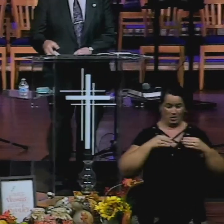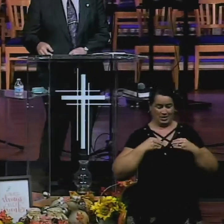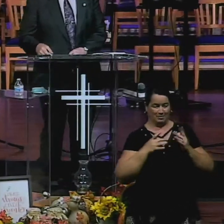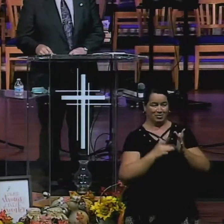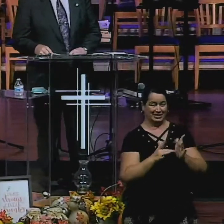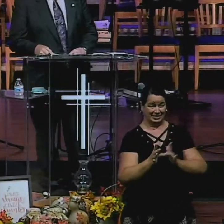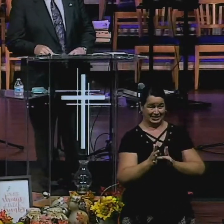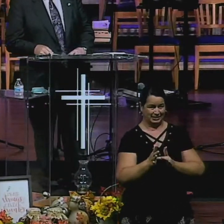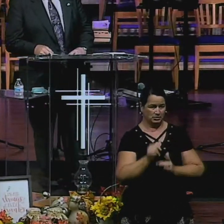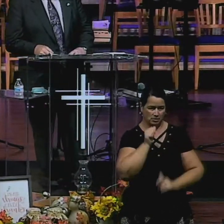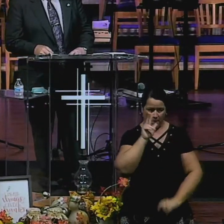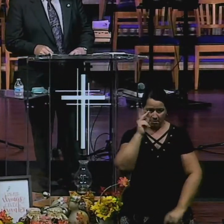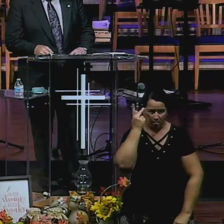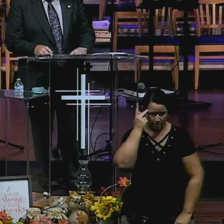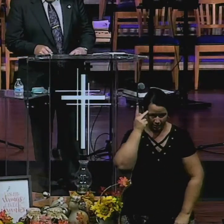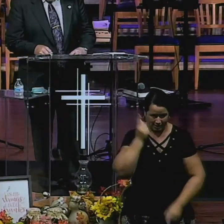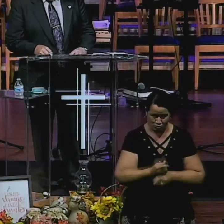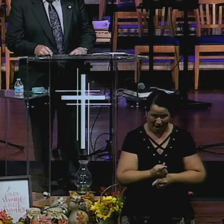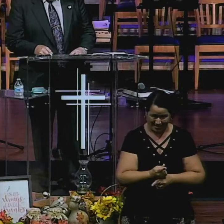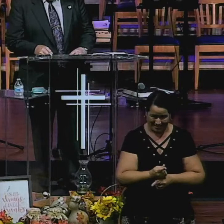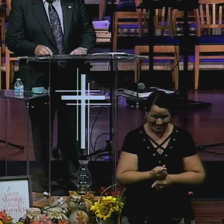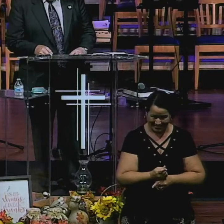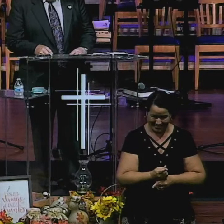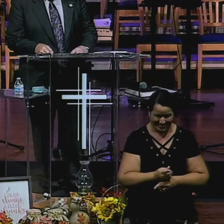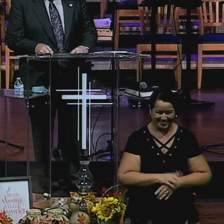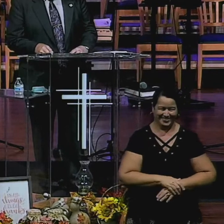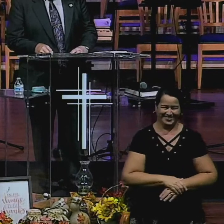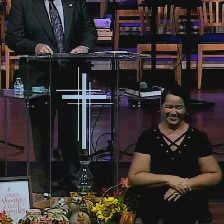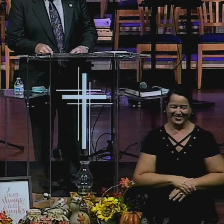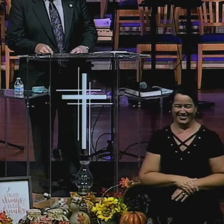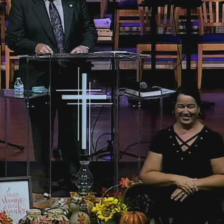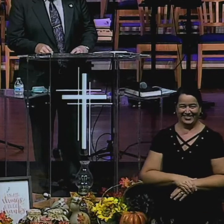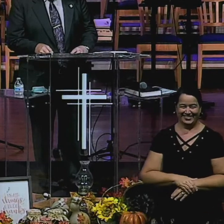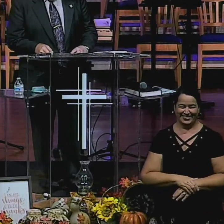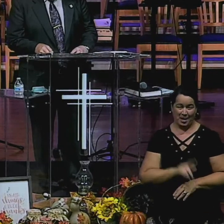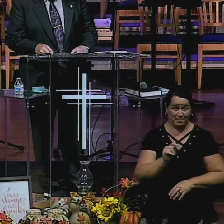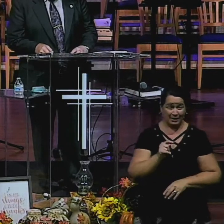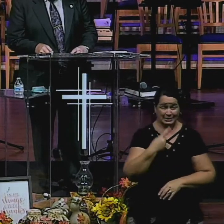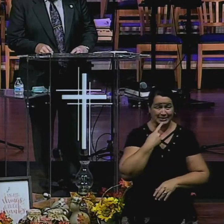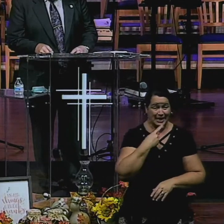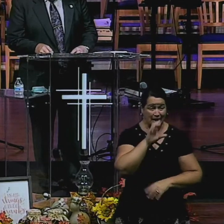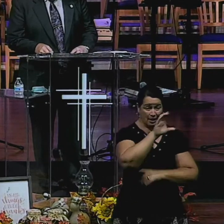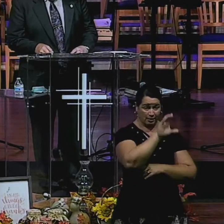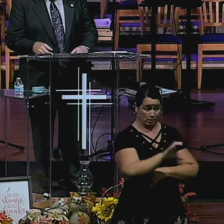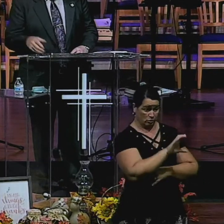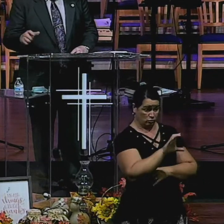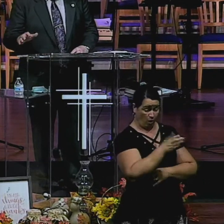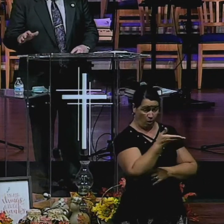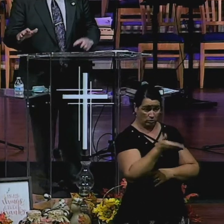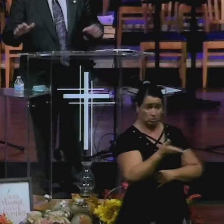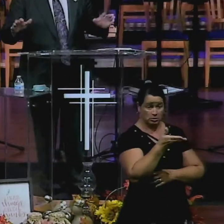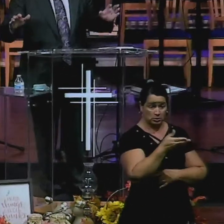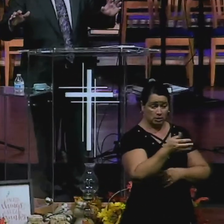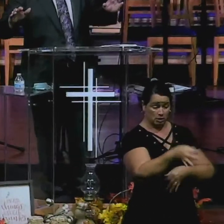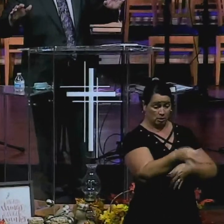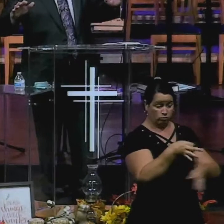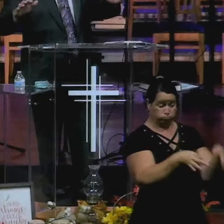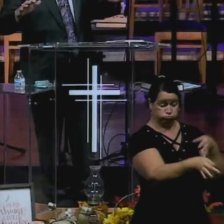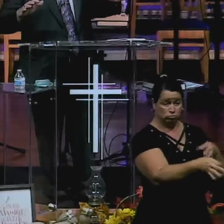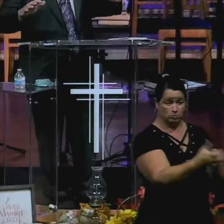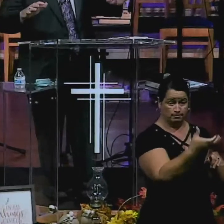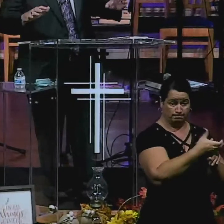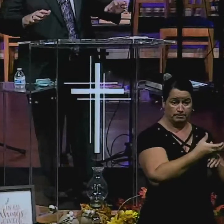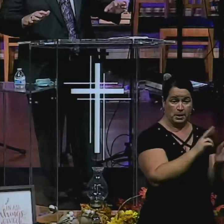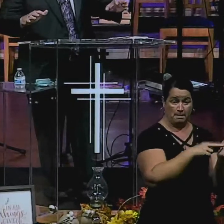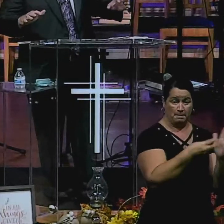for them to say that. No, it's not. But they went on to say the cross has indeed propitiated, which